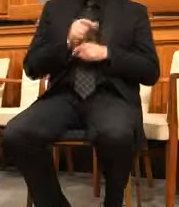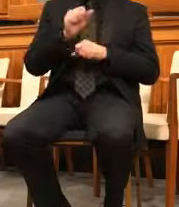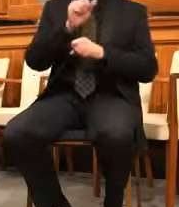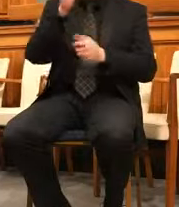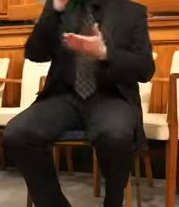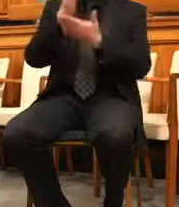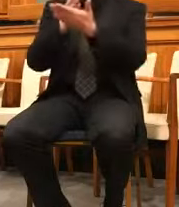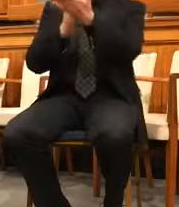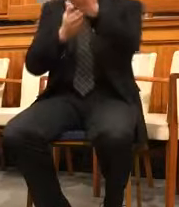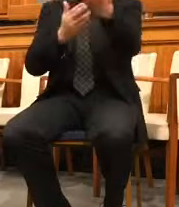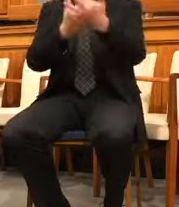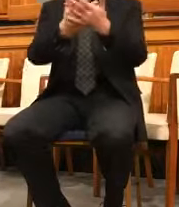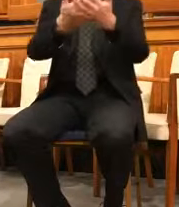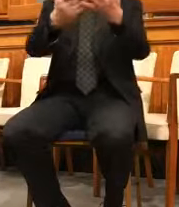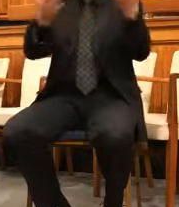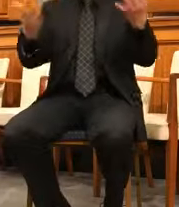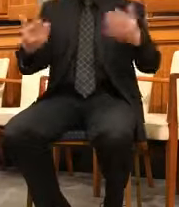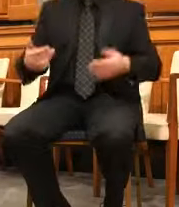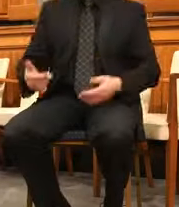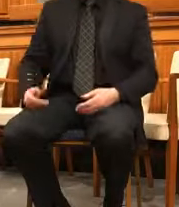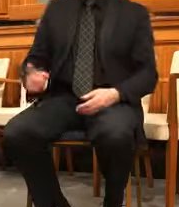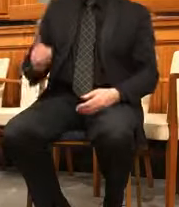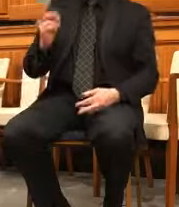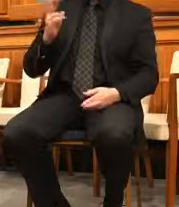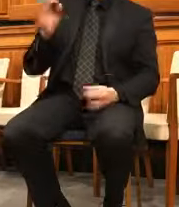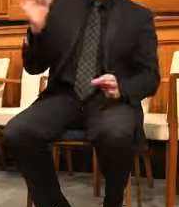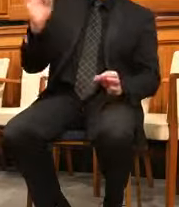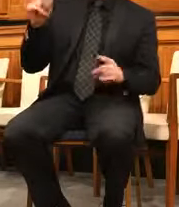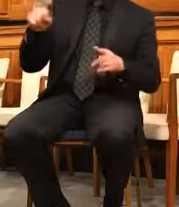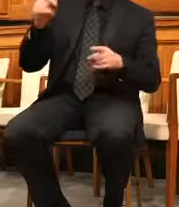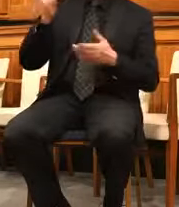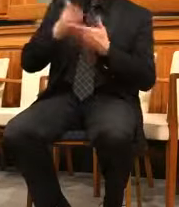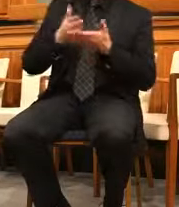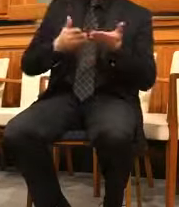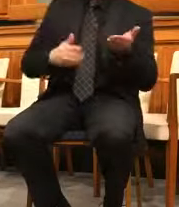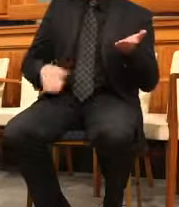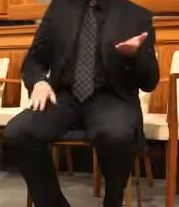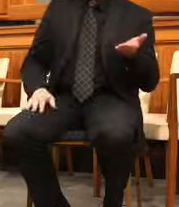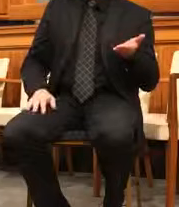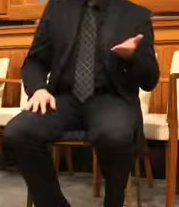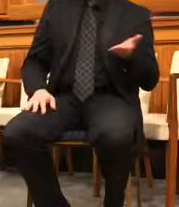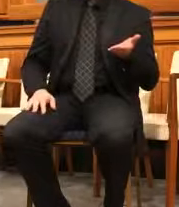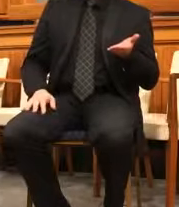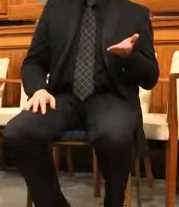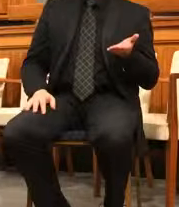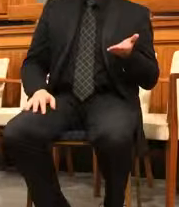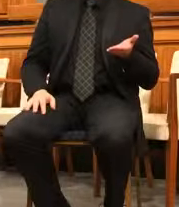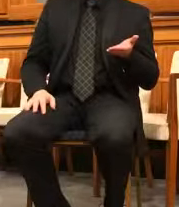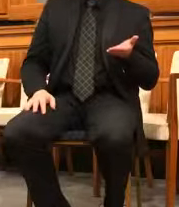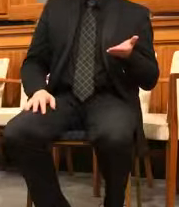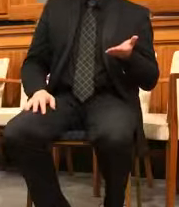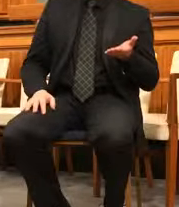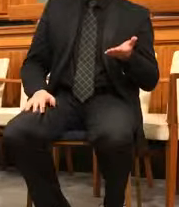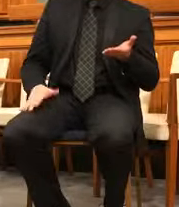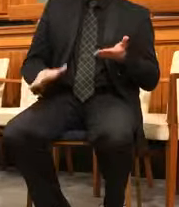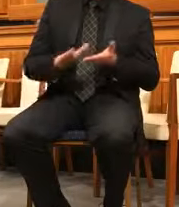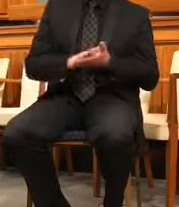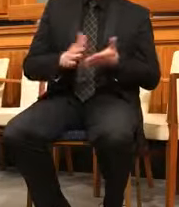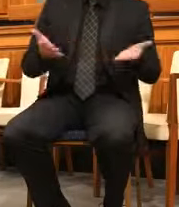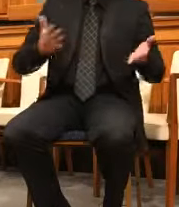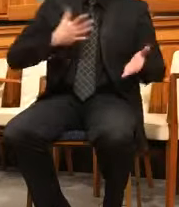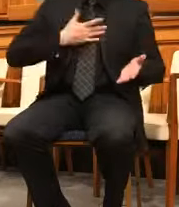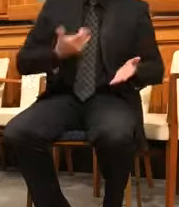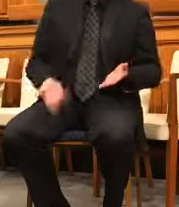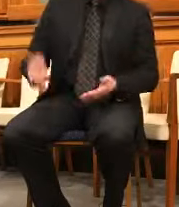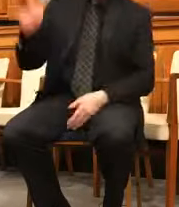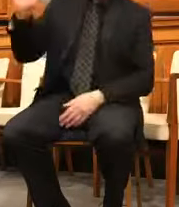thinks that God can just be approached anyhow. And then there's another, I